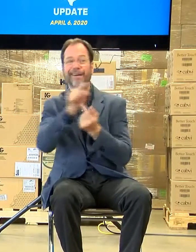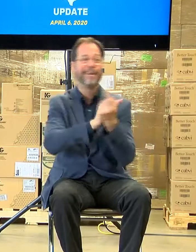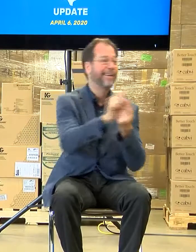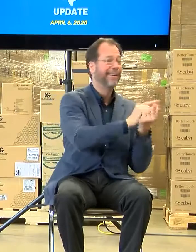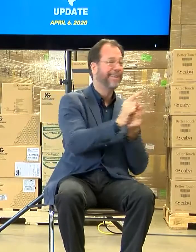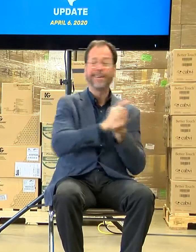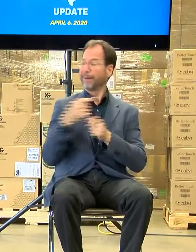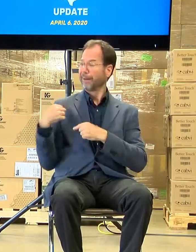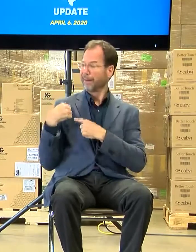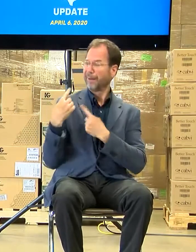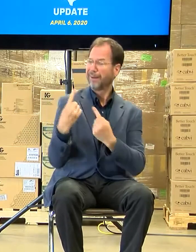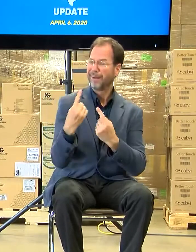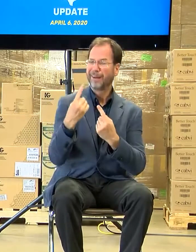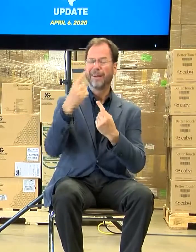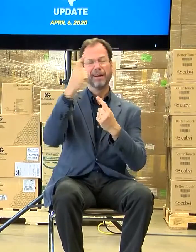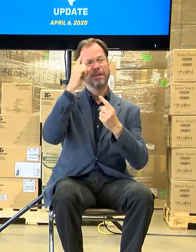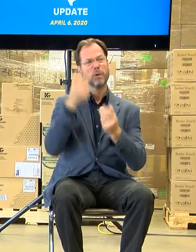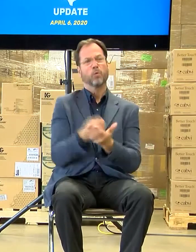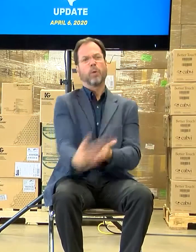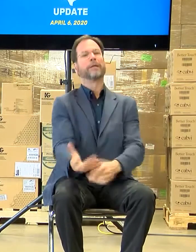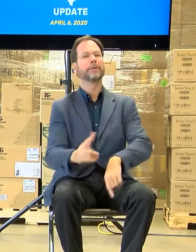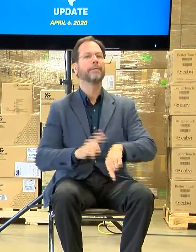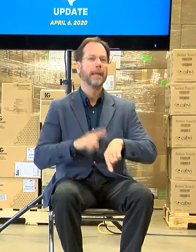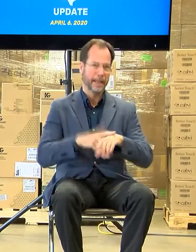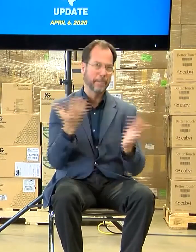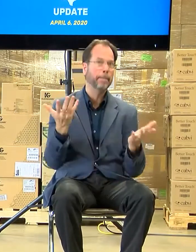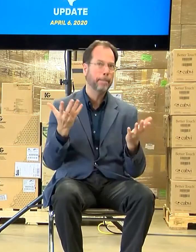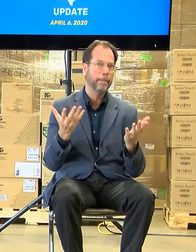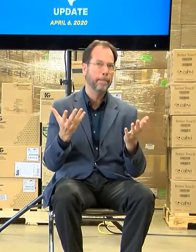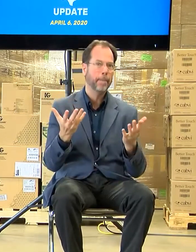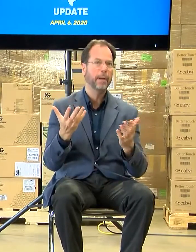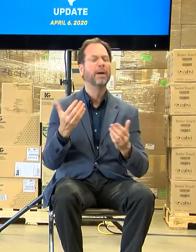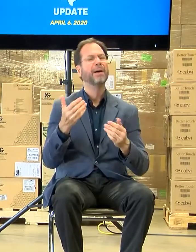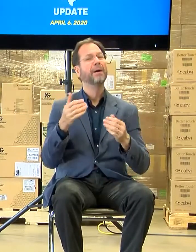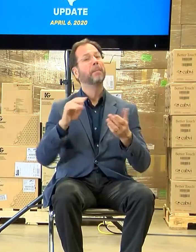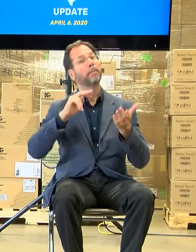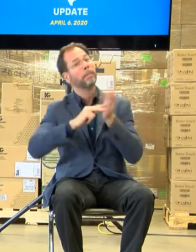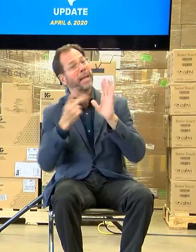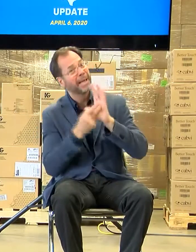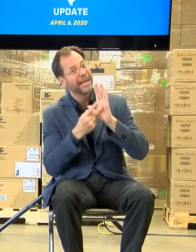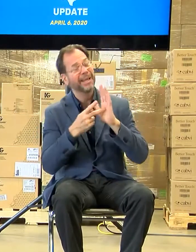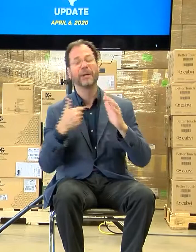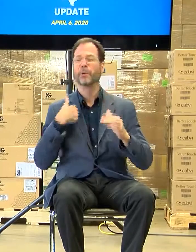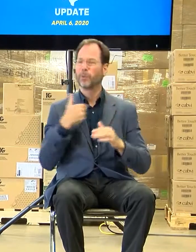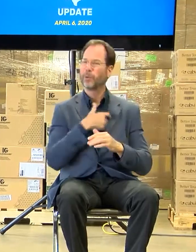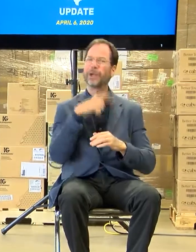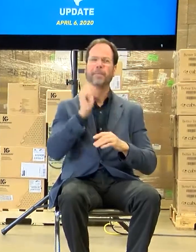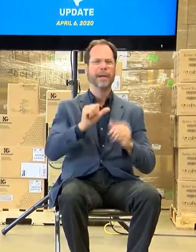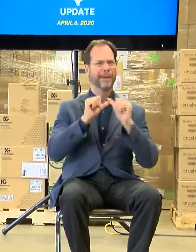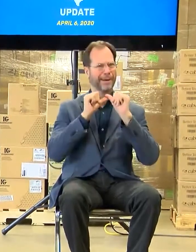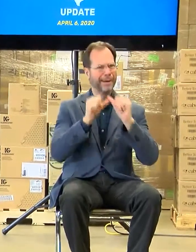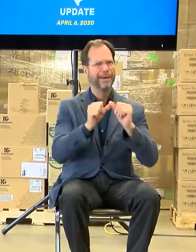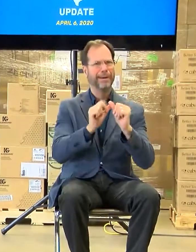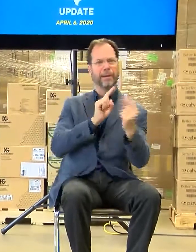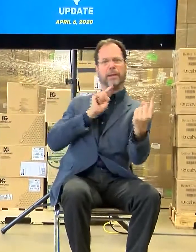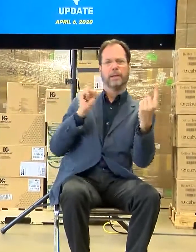point will have been for nothing. As a result, we must continue the